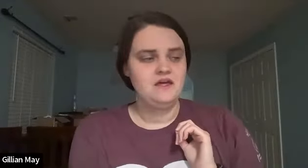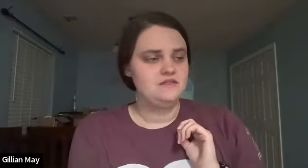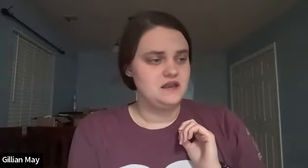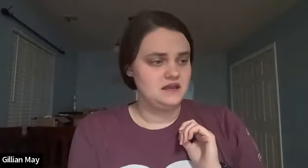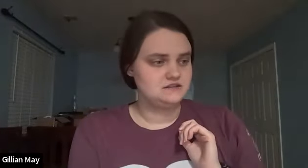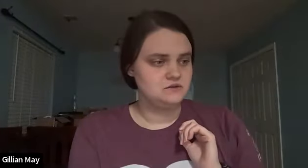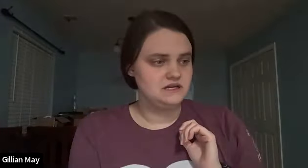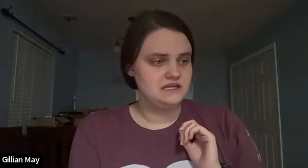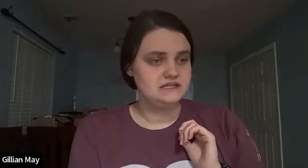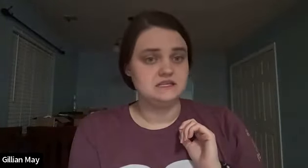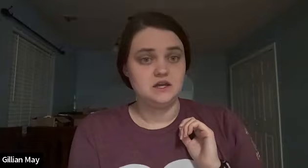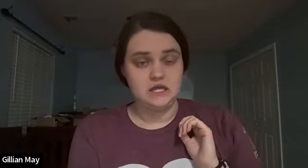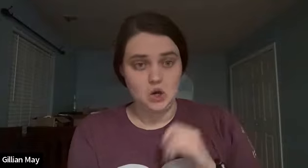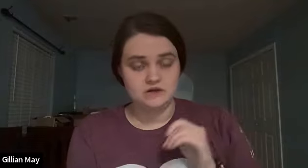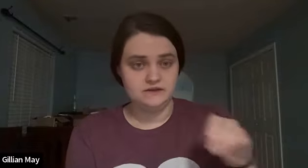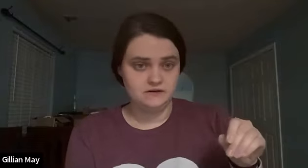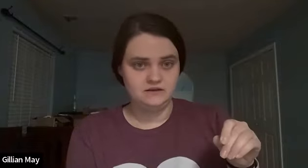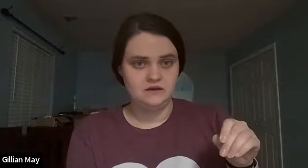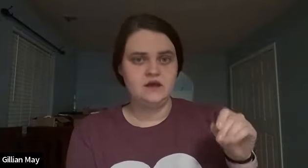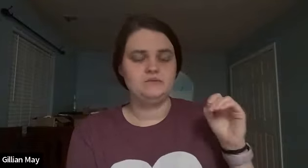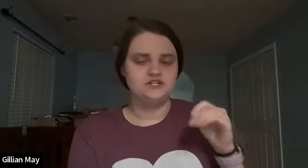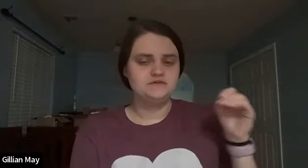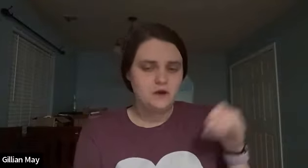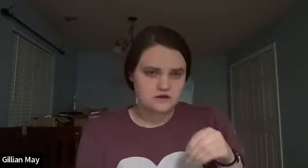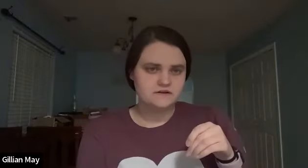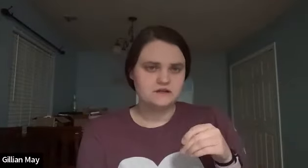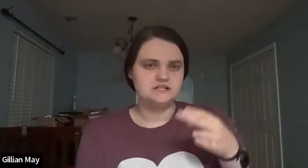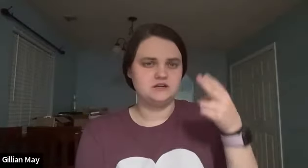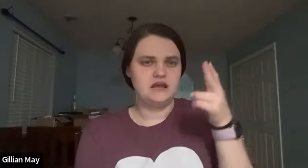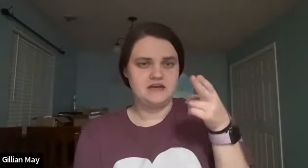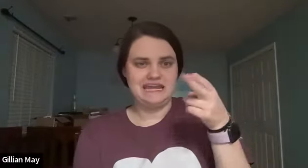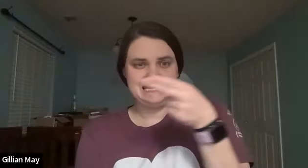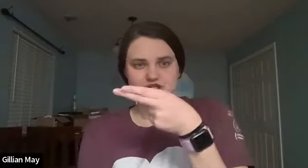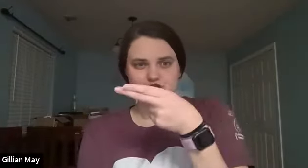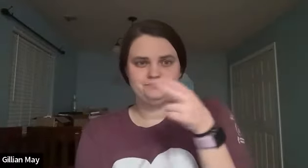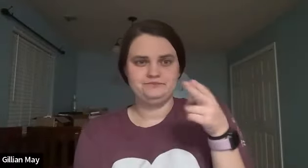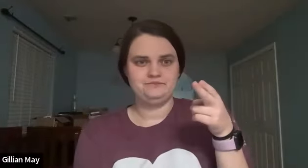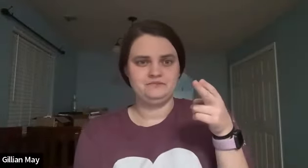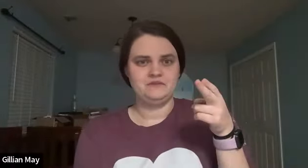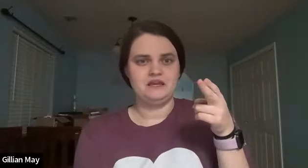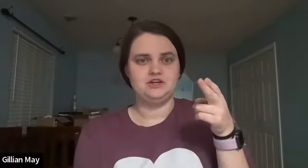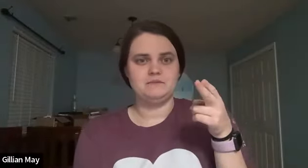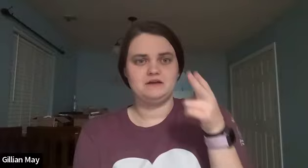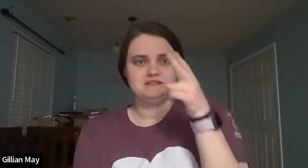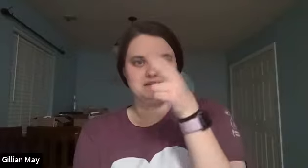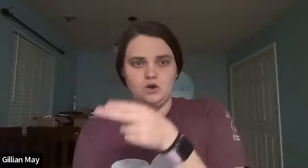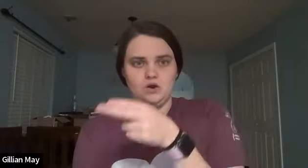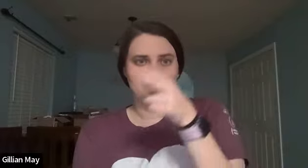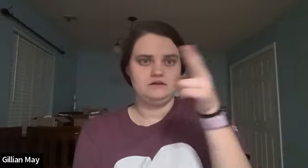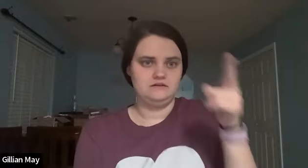The next one is hard of hearing. And what you do for hard of hearing is you're going to have that H and you're going to bounce it. Hard of